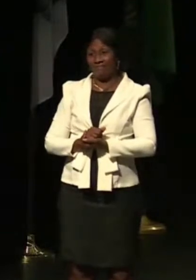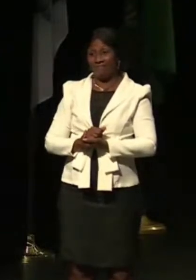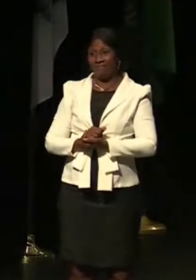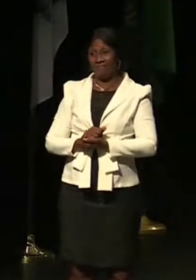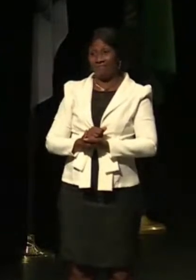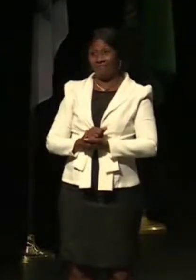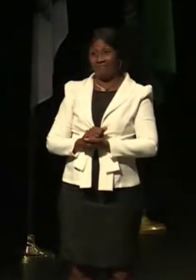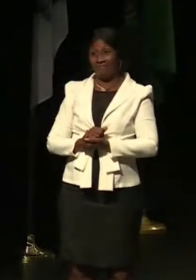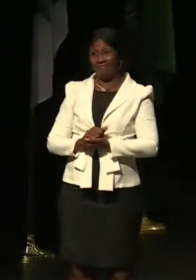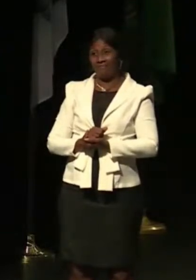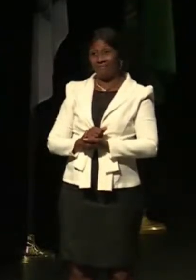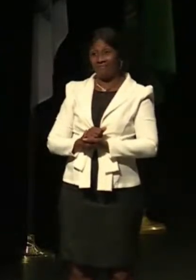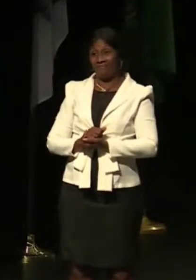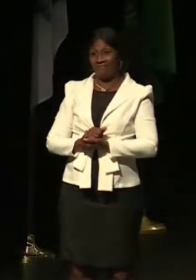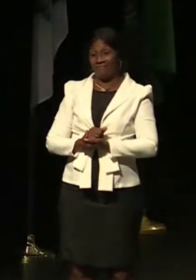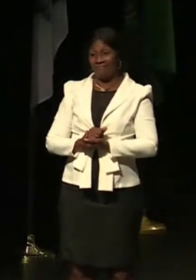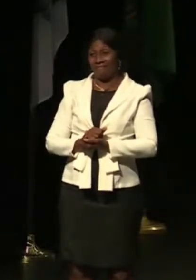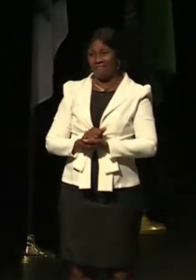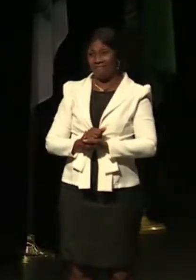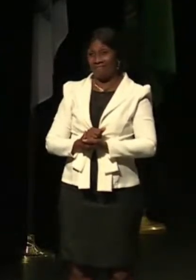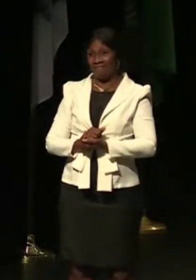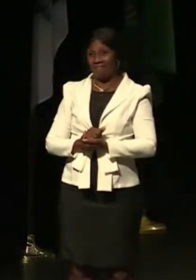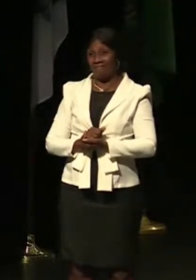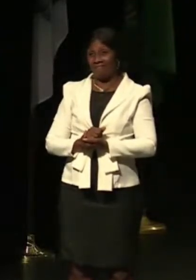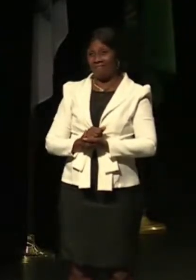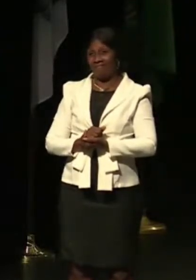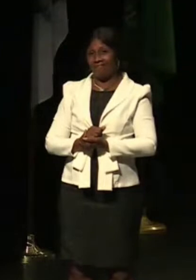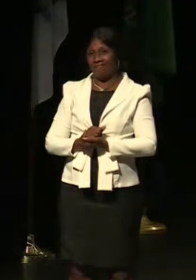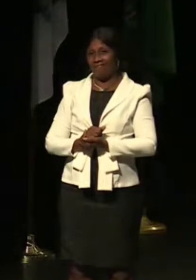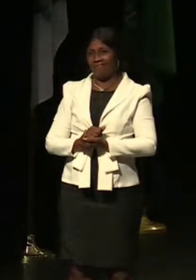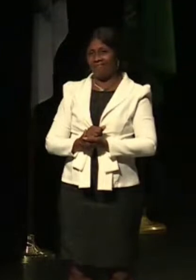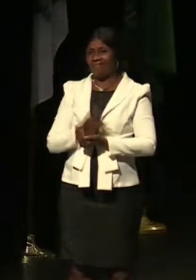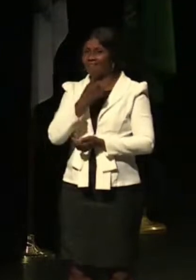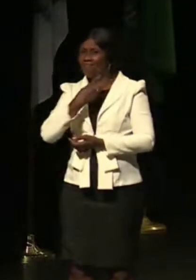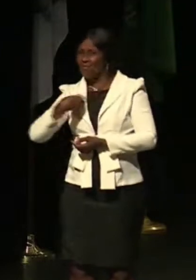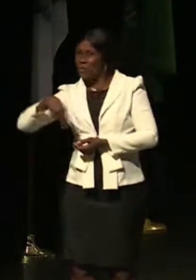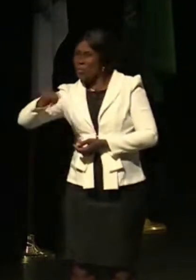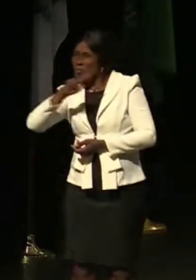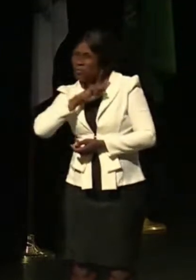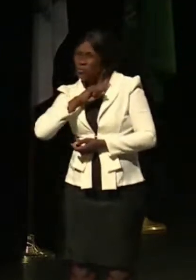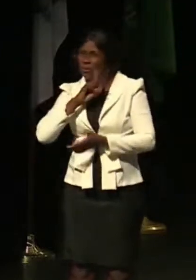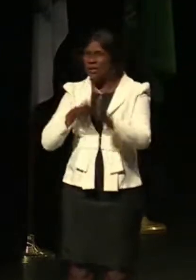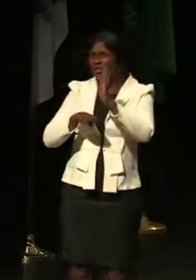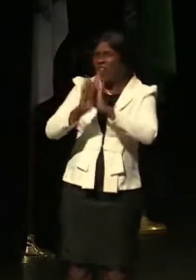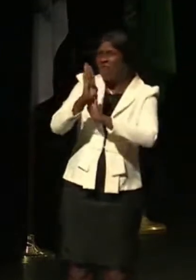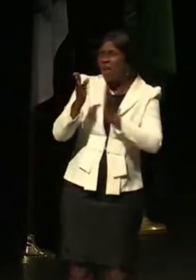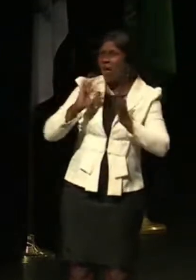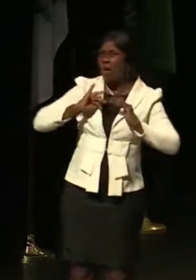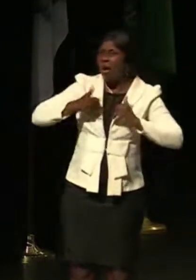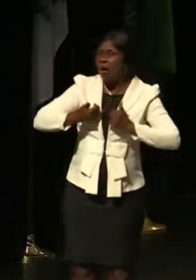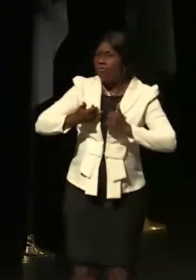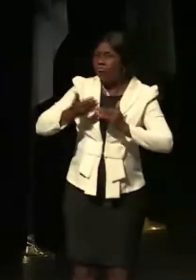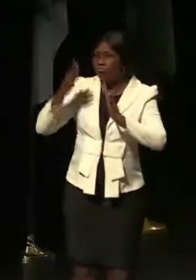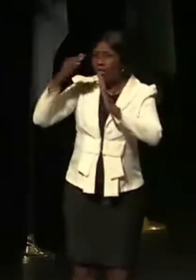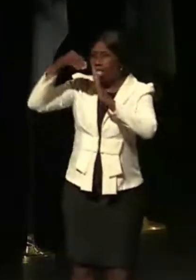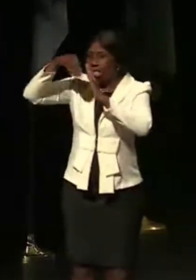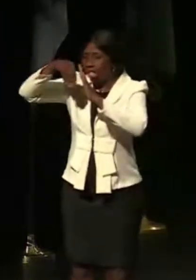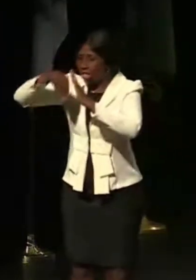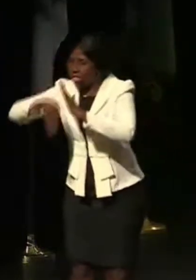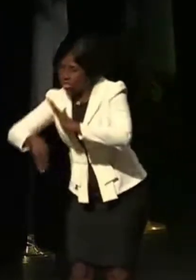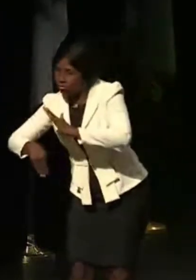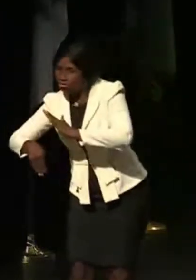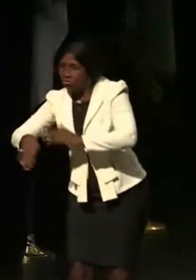that chain. We've changed governments, ministers of national security, police commissioners.